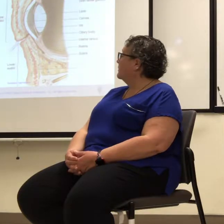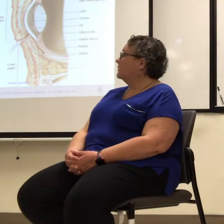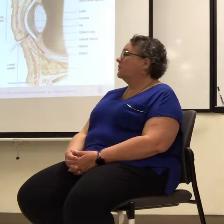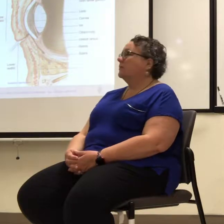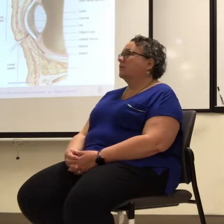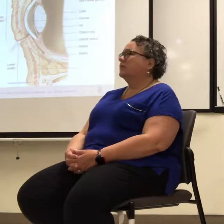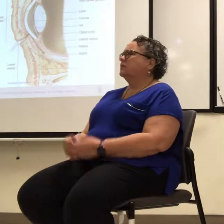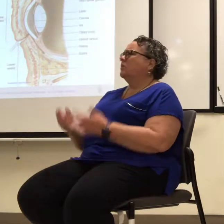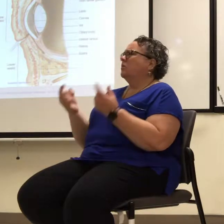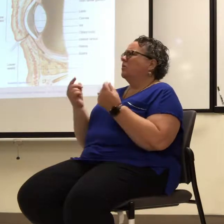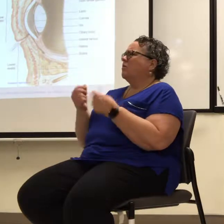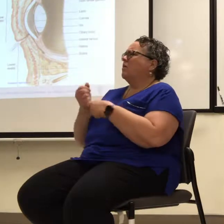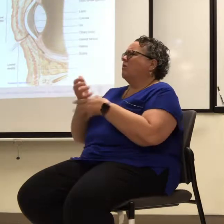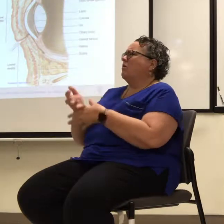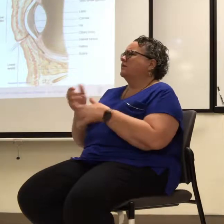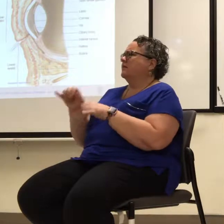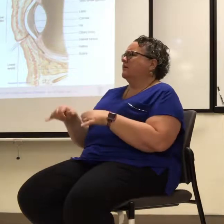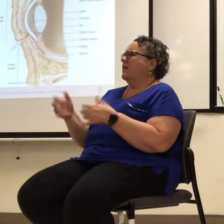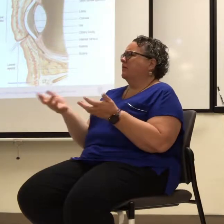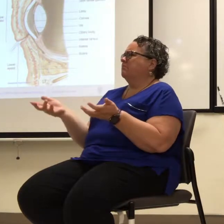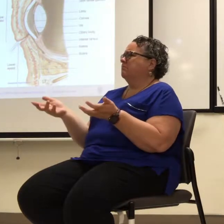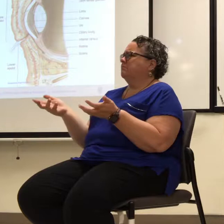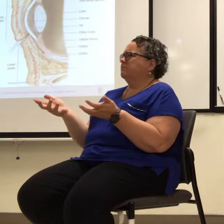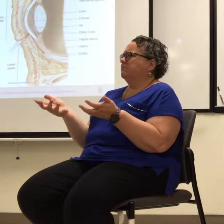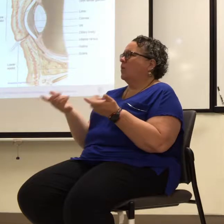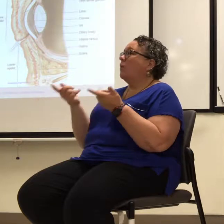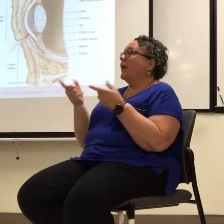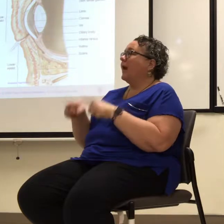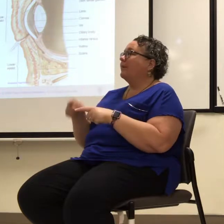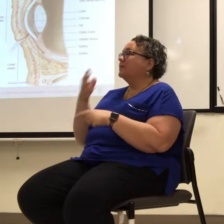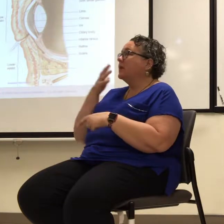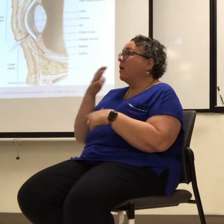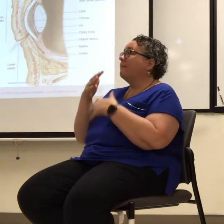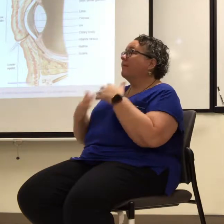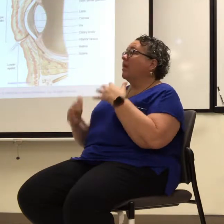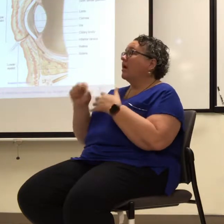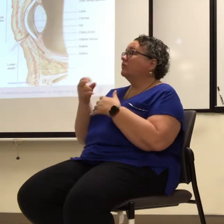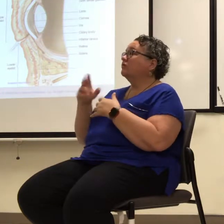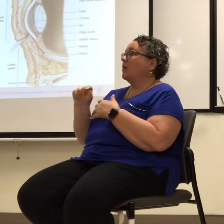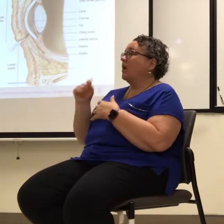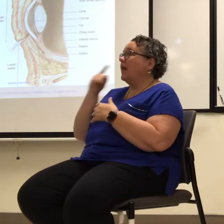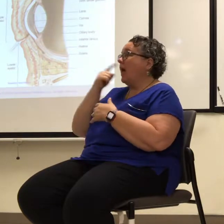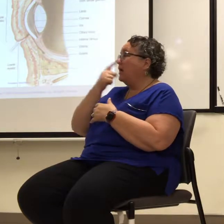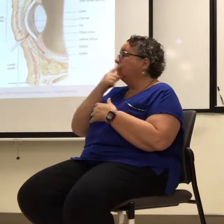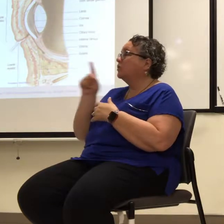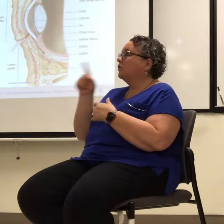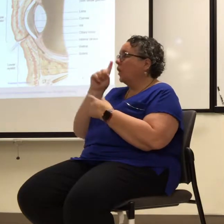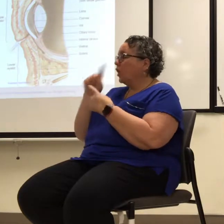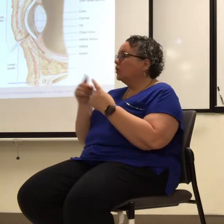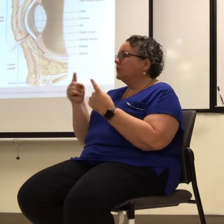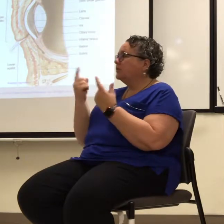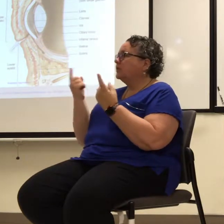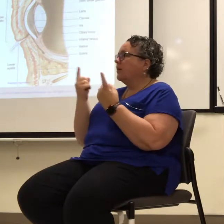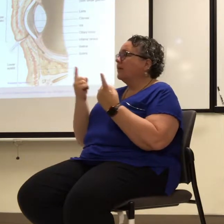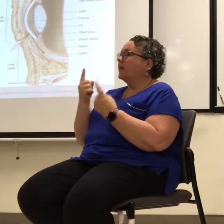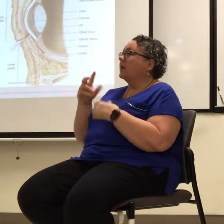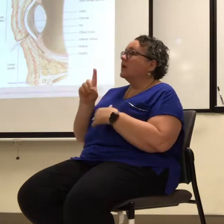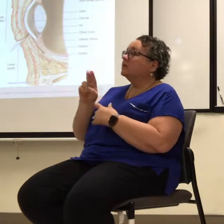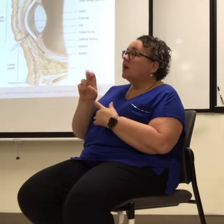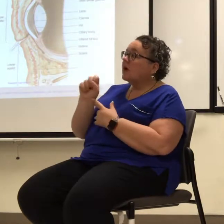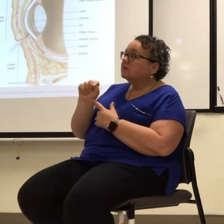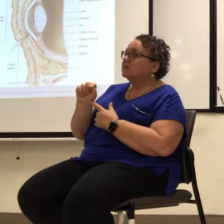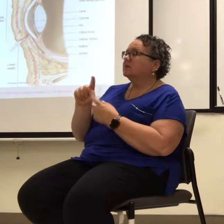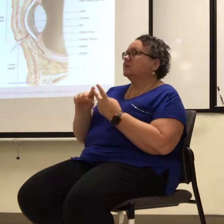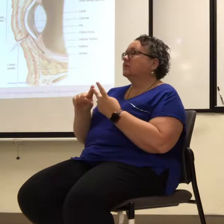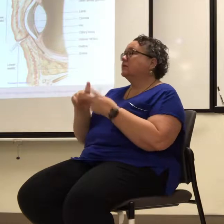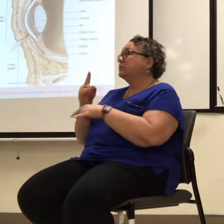Well, what can do that? You know, what happens when you get bloodshot eyes? You're allergic to something. Dust, smoke, maybe too much